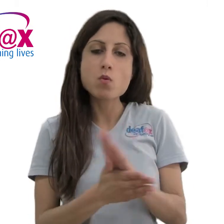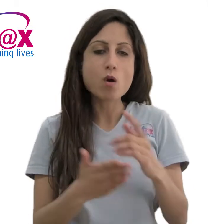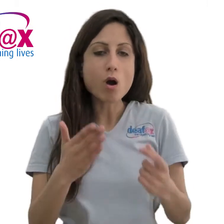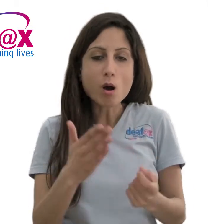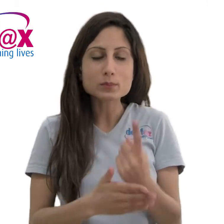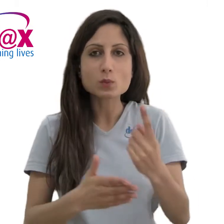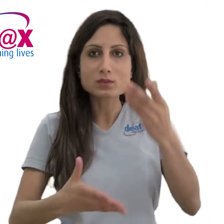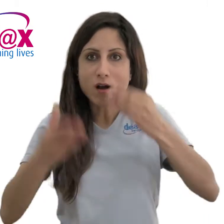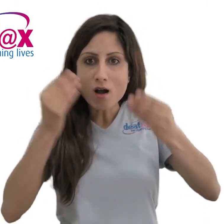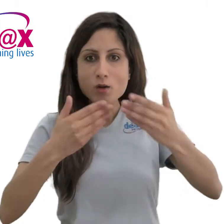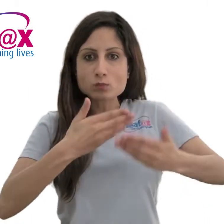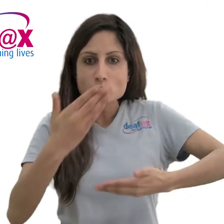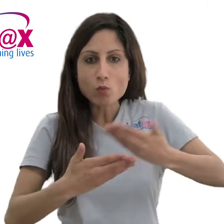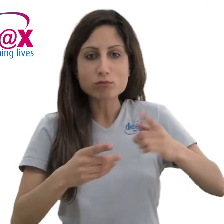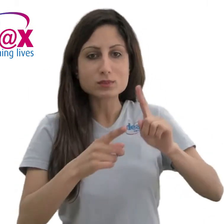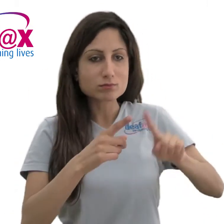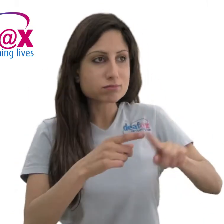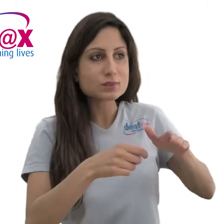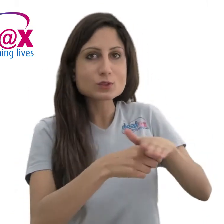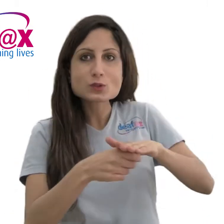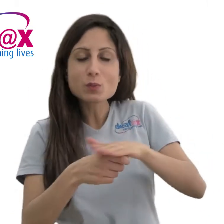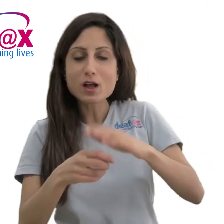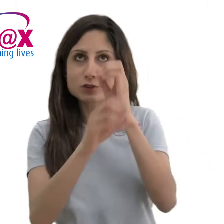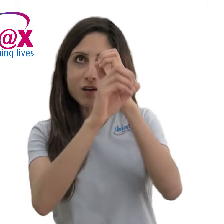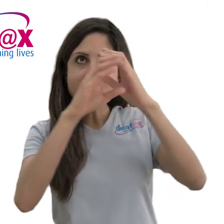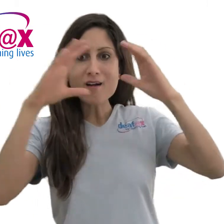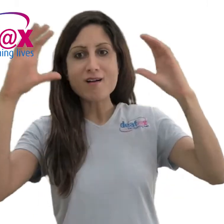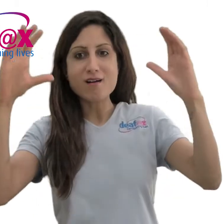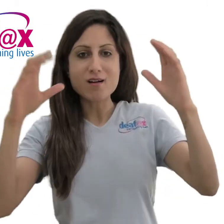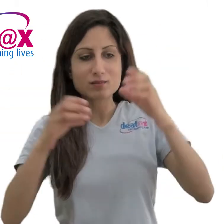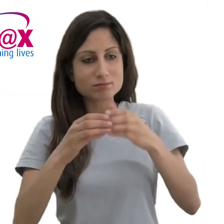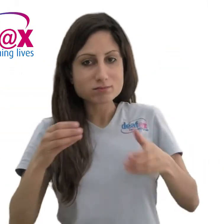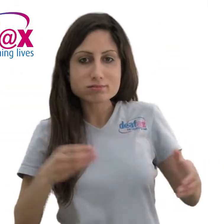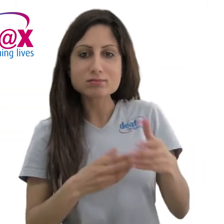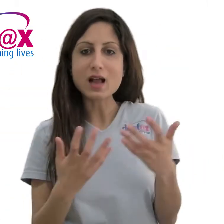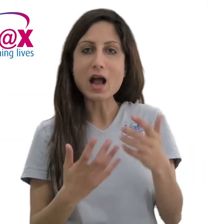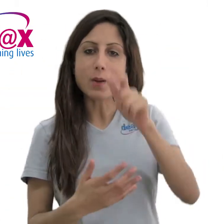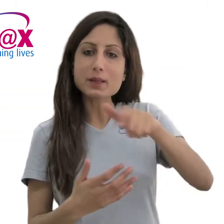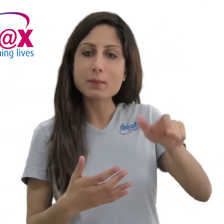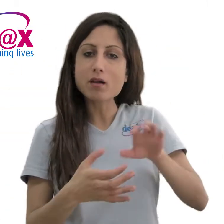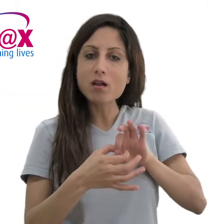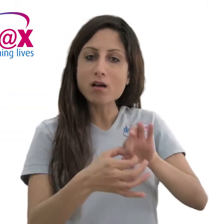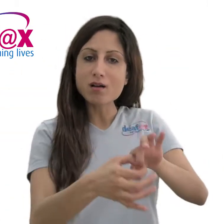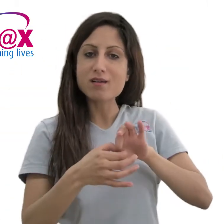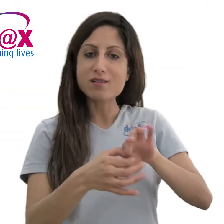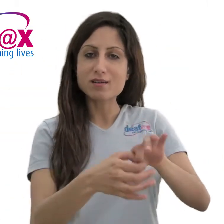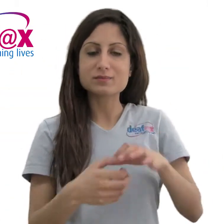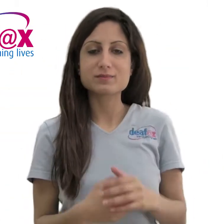To me, reading is one of life's greatest pleasures, a unique opportunity to explore new worlds, imagine situations, and